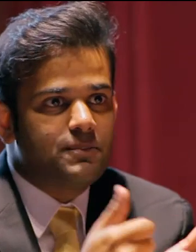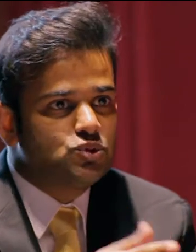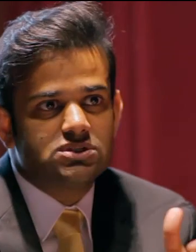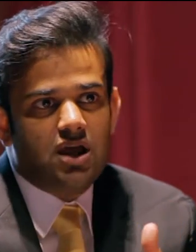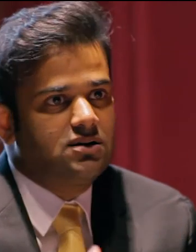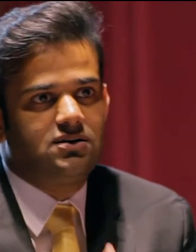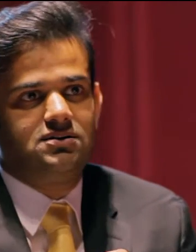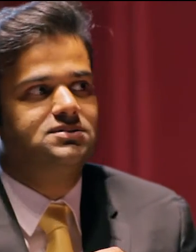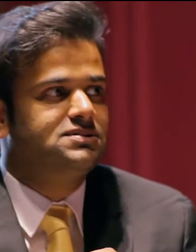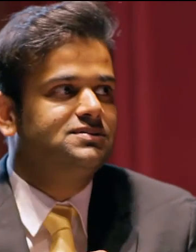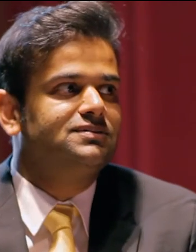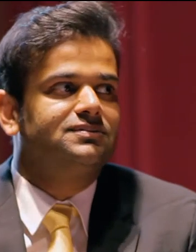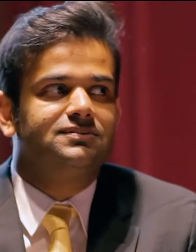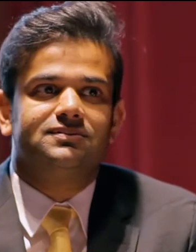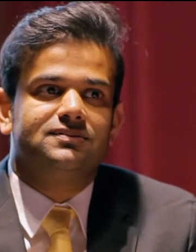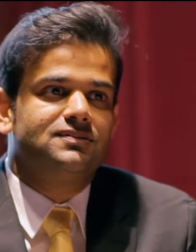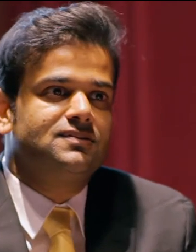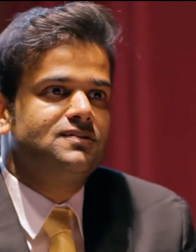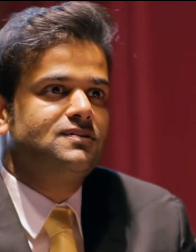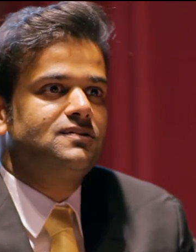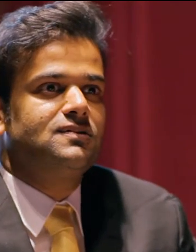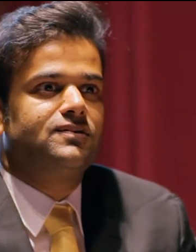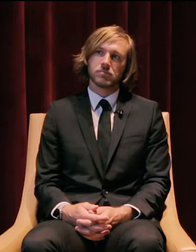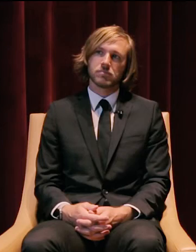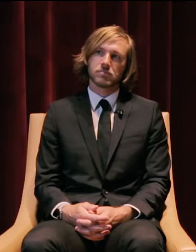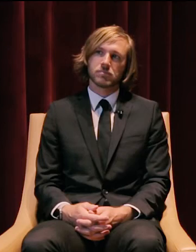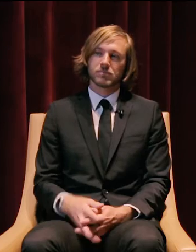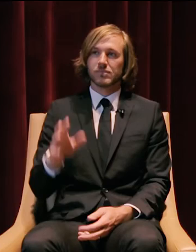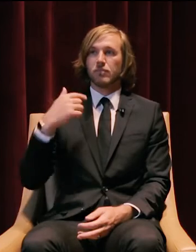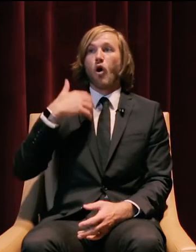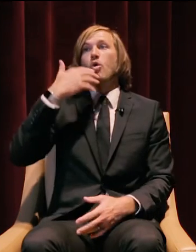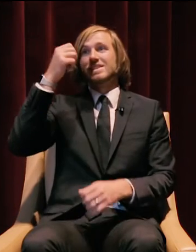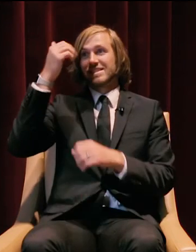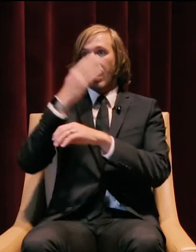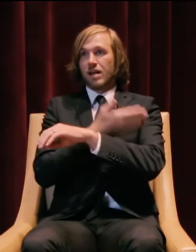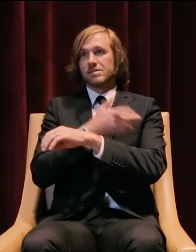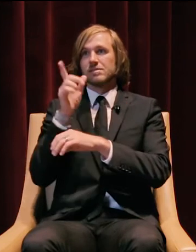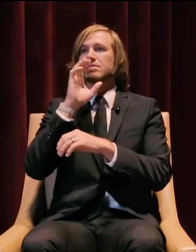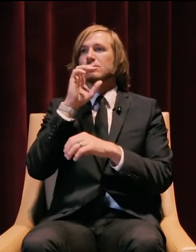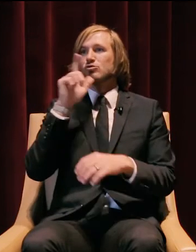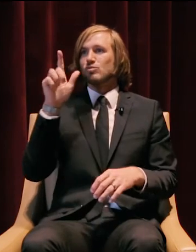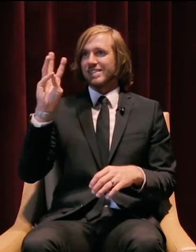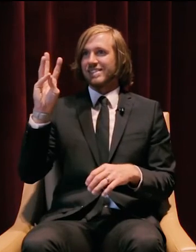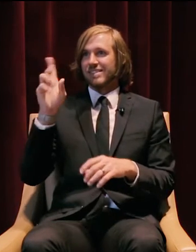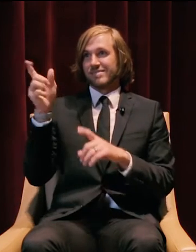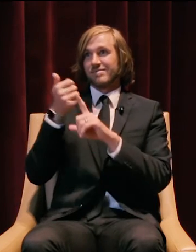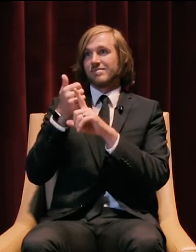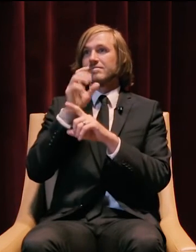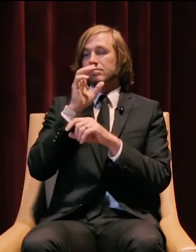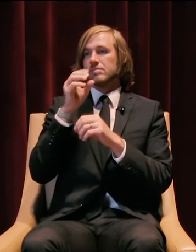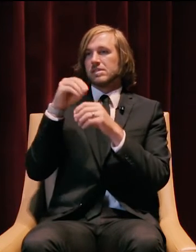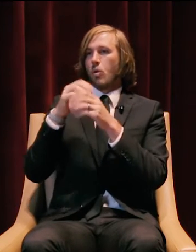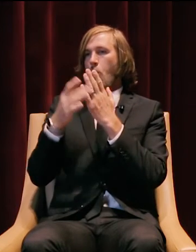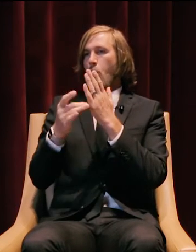family involved in helping you with your business? My oldest son is 26. He's actually in the